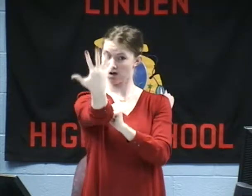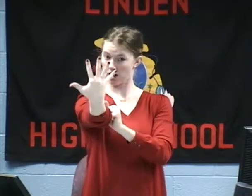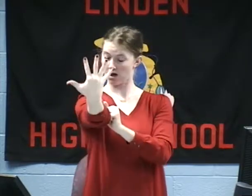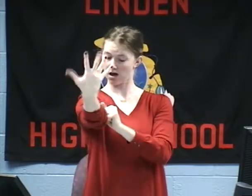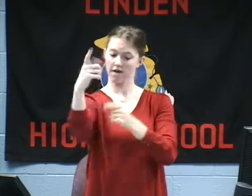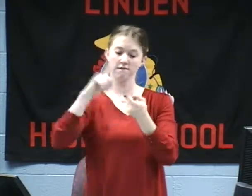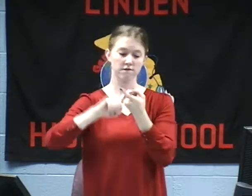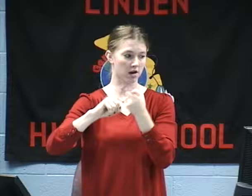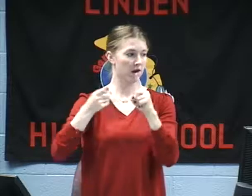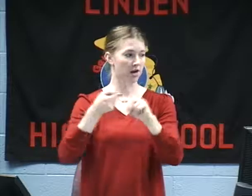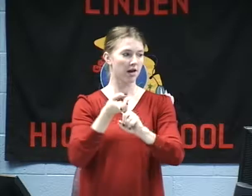Oh my god.